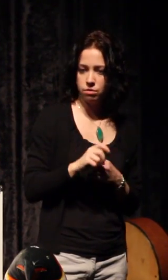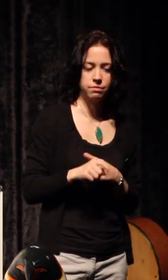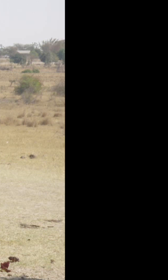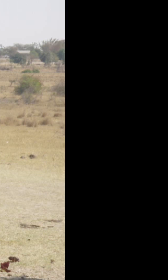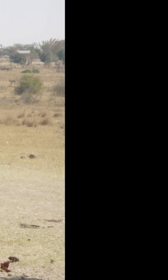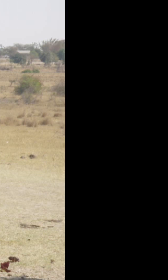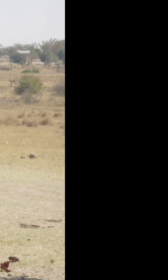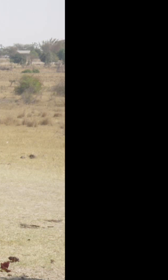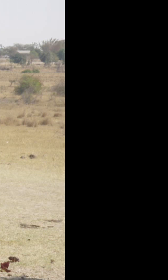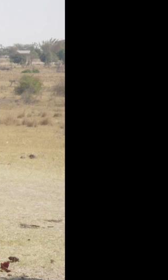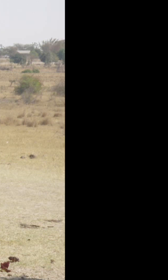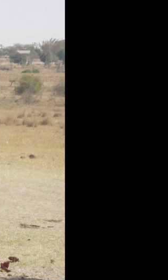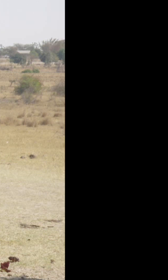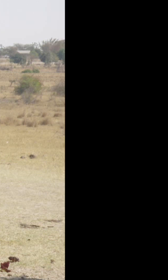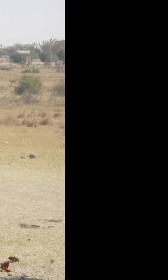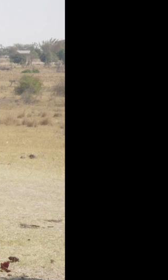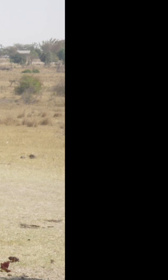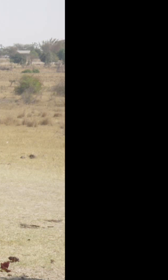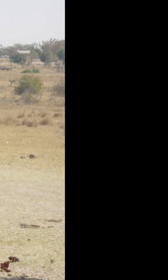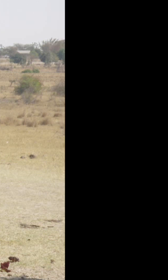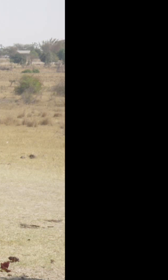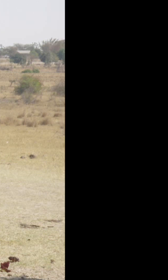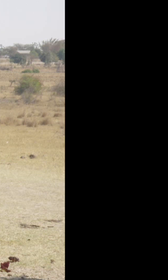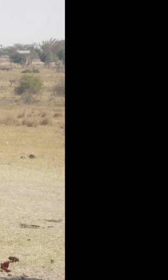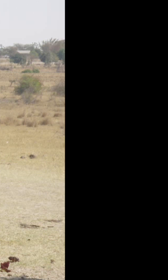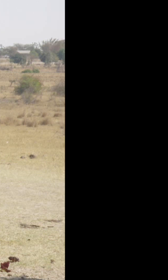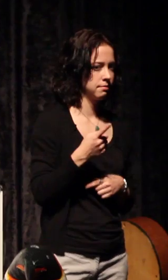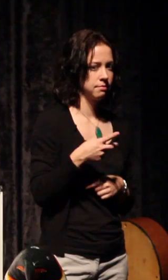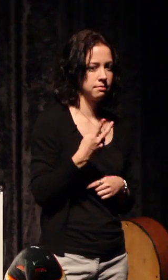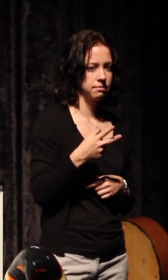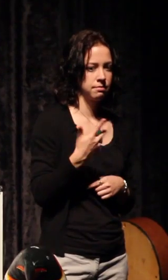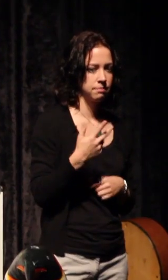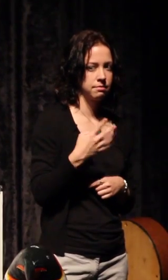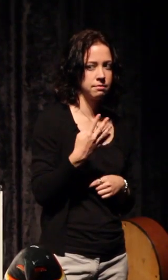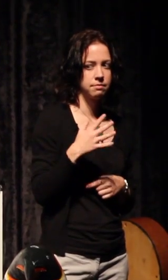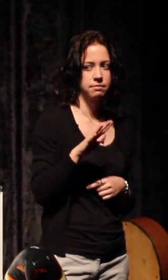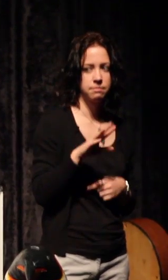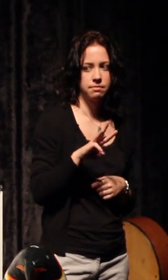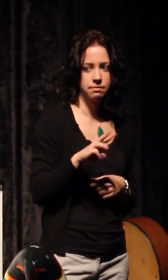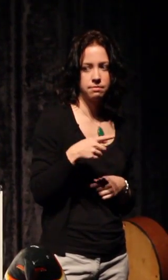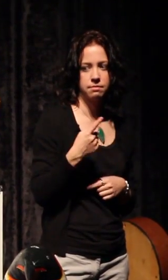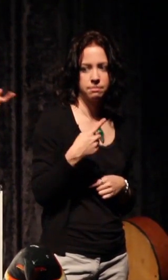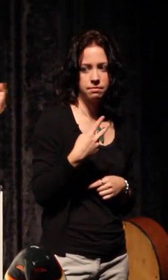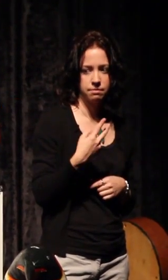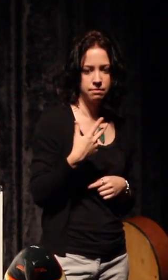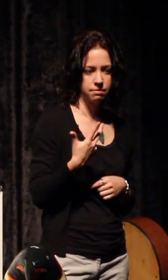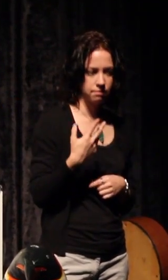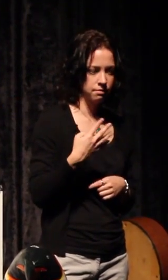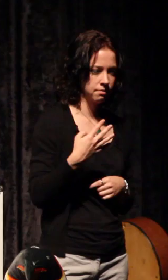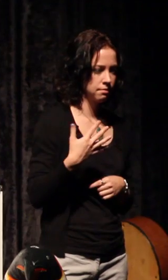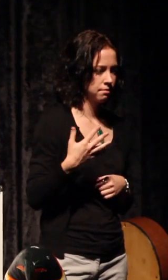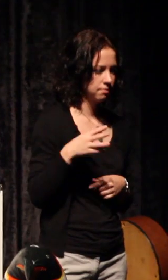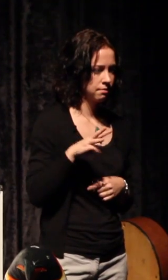1, 2, 3, 4, 5, 6. 1, 2, 3, 4, 5, 6. 1, 2, 3, 4, 5, 6. 1,